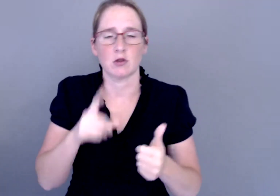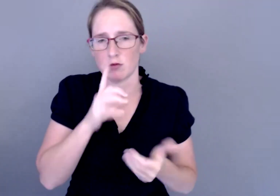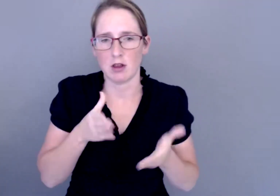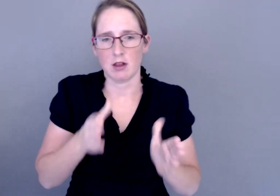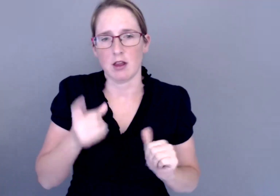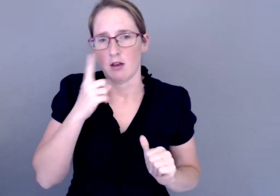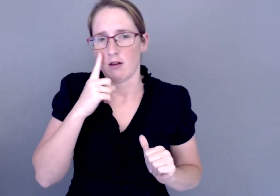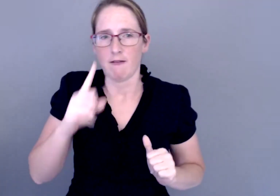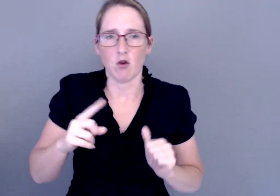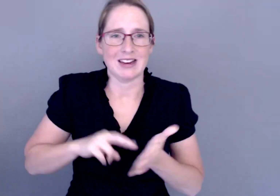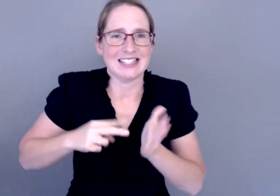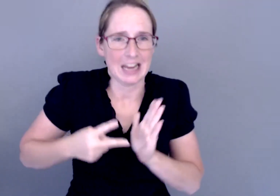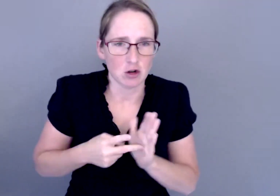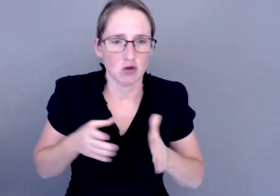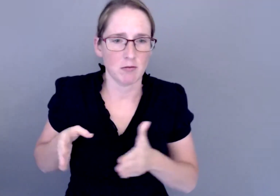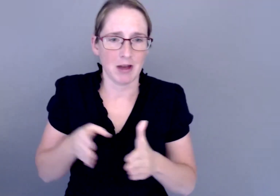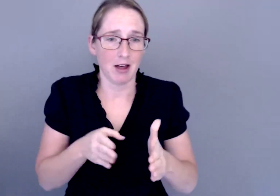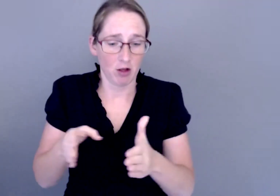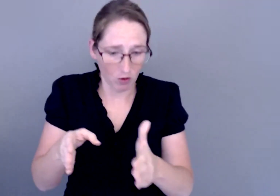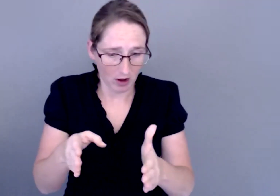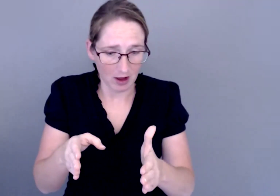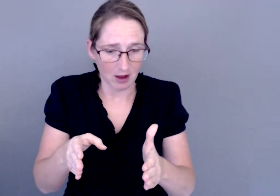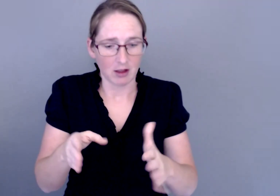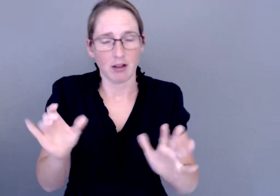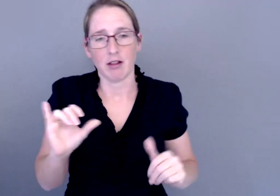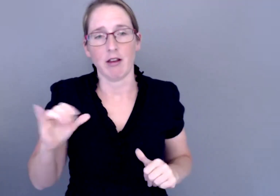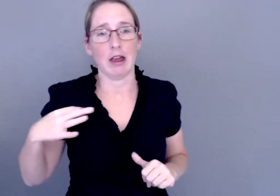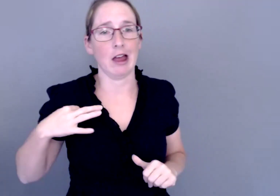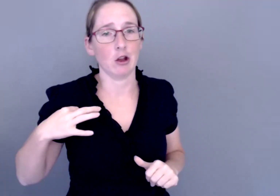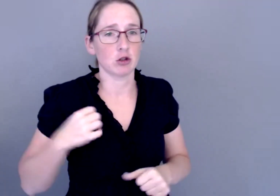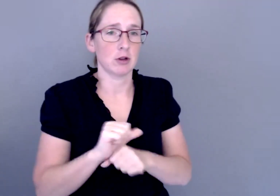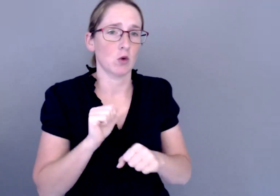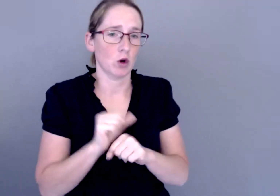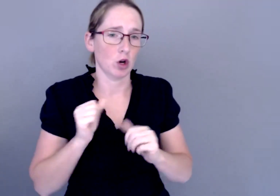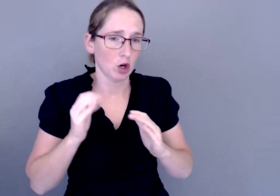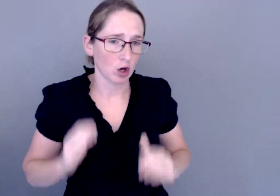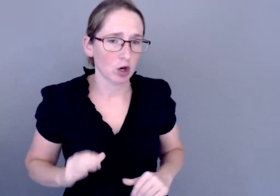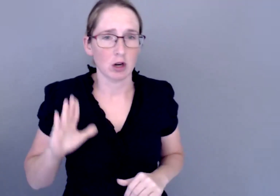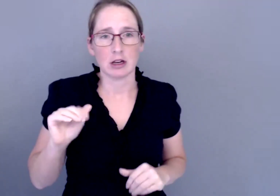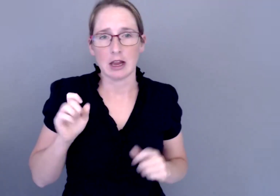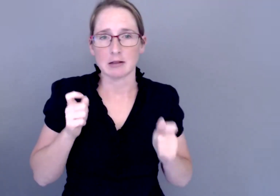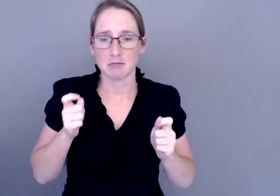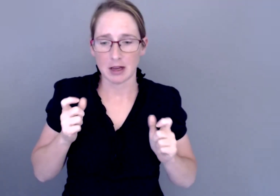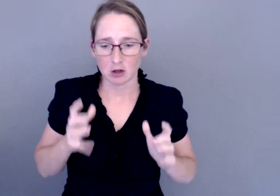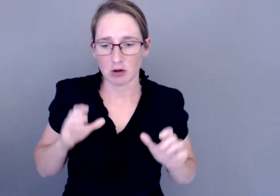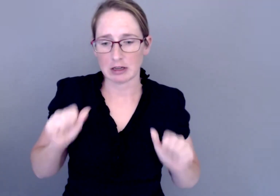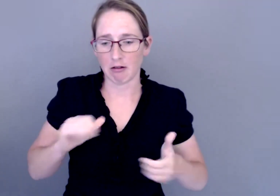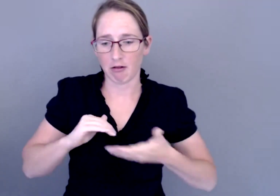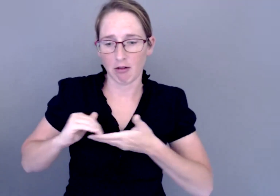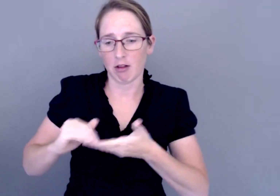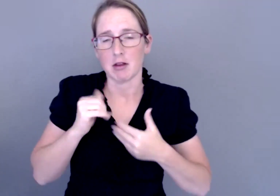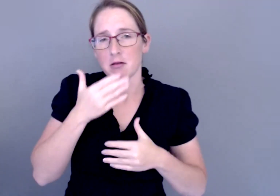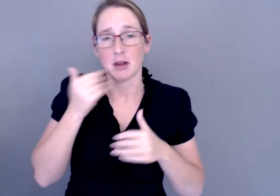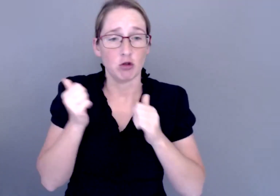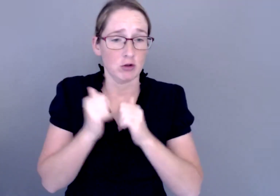for intentional pathways where, say, eligibility workers and case managers can collaborate better